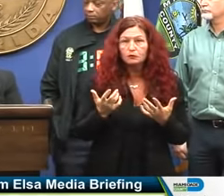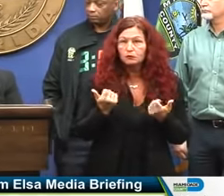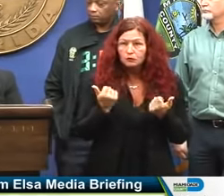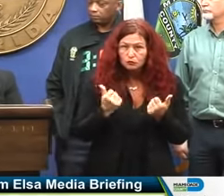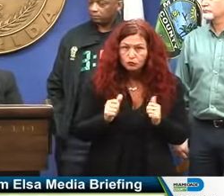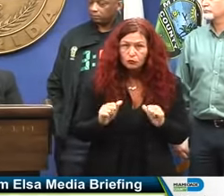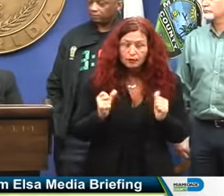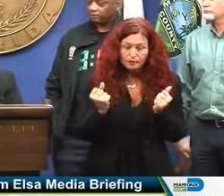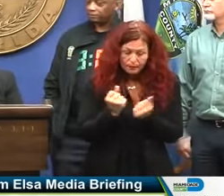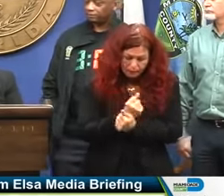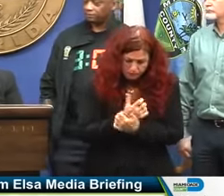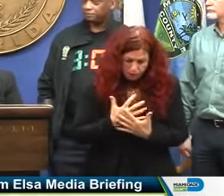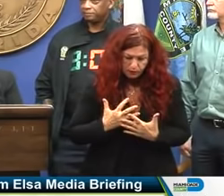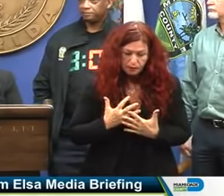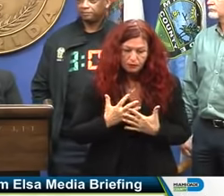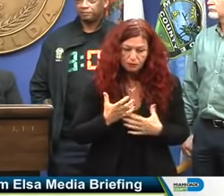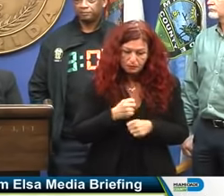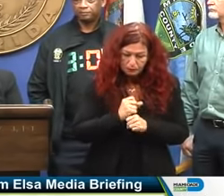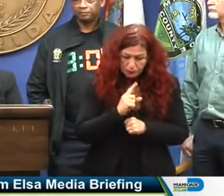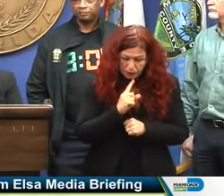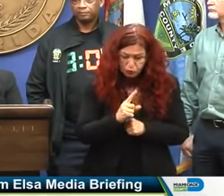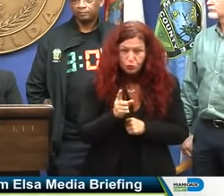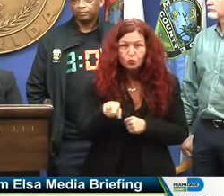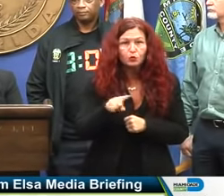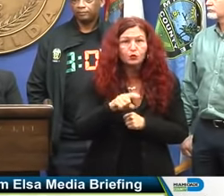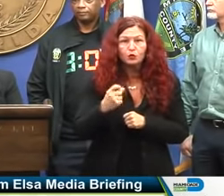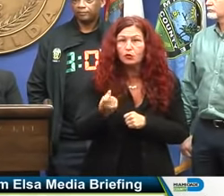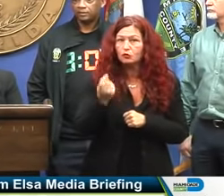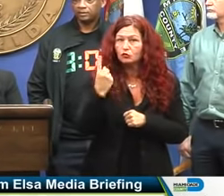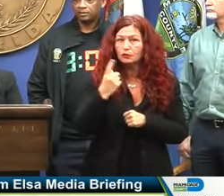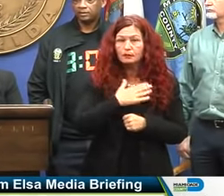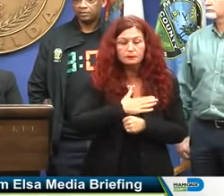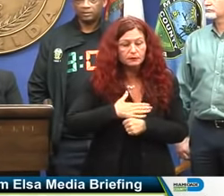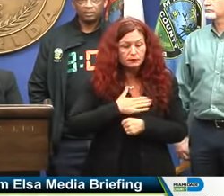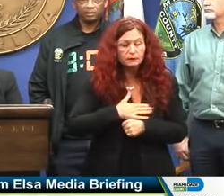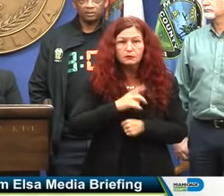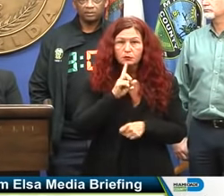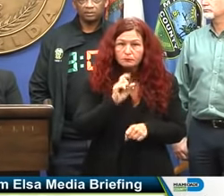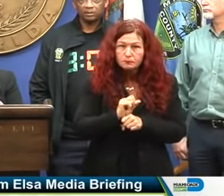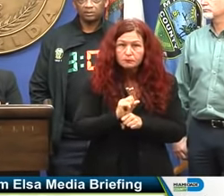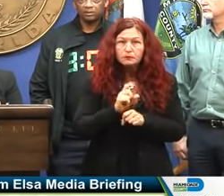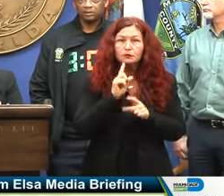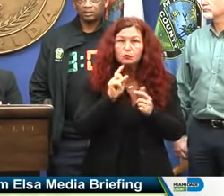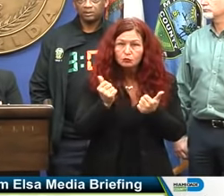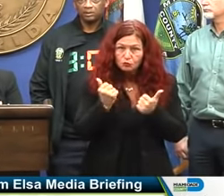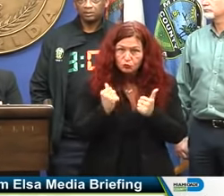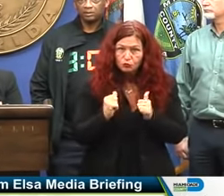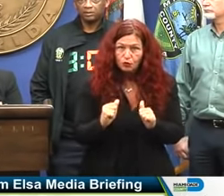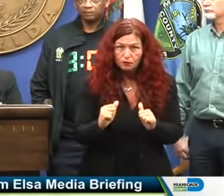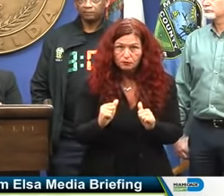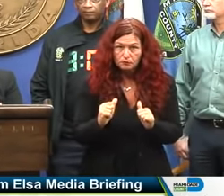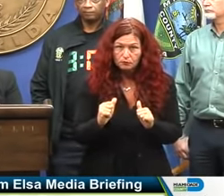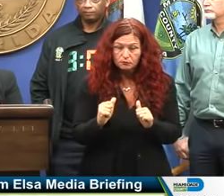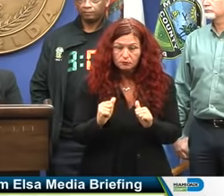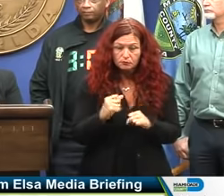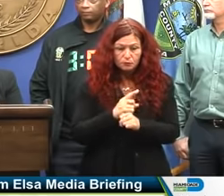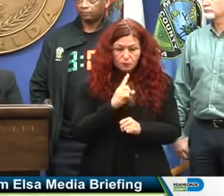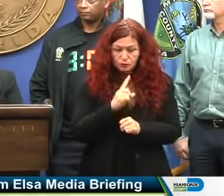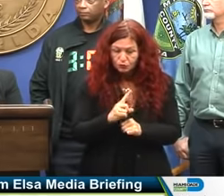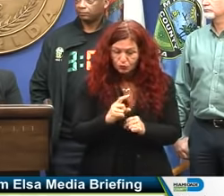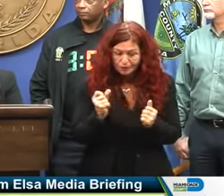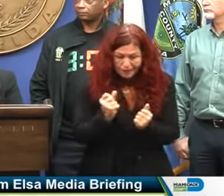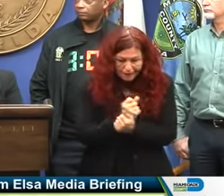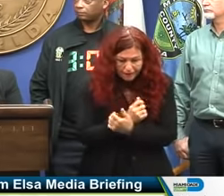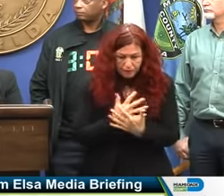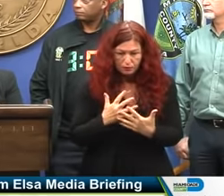and urge our community to understand that we went truly to great lengths to take every step that we could at great